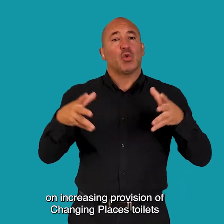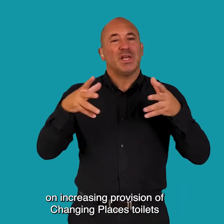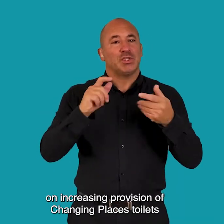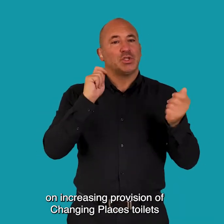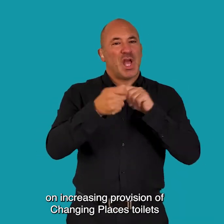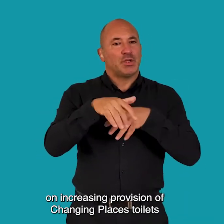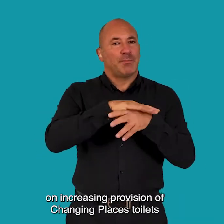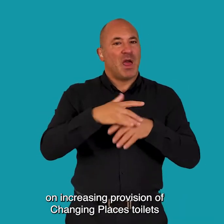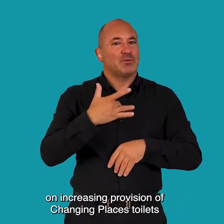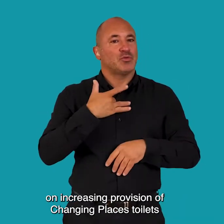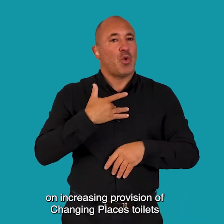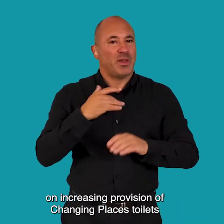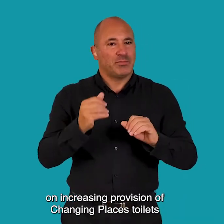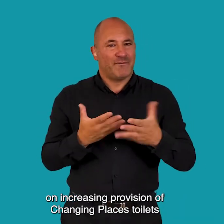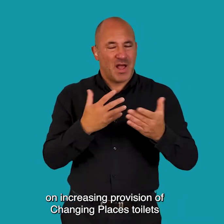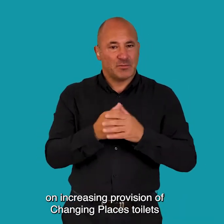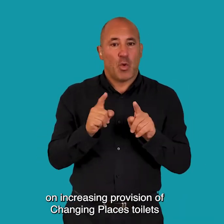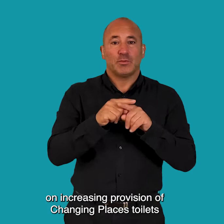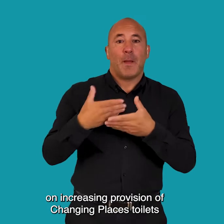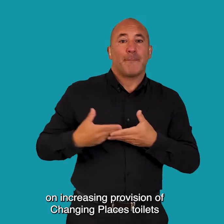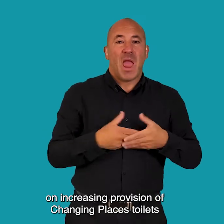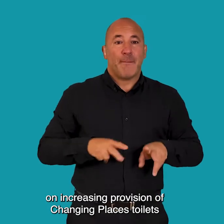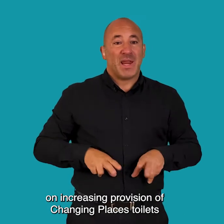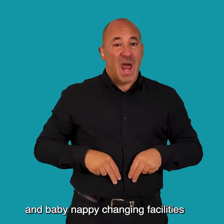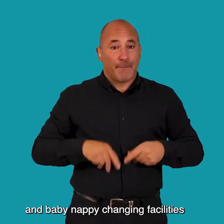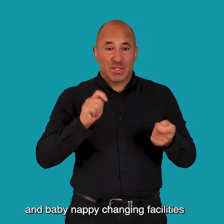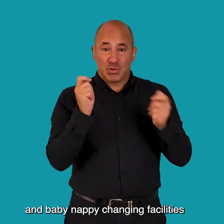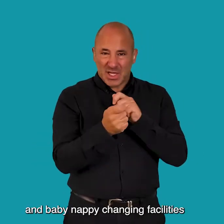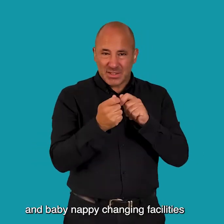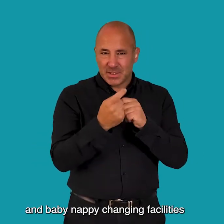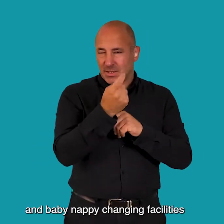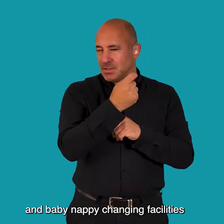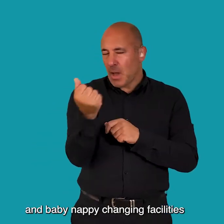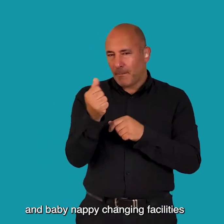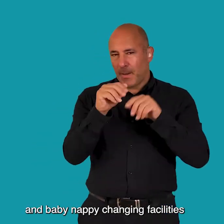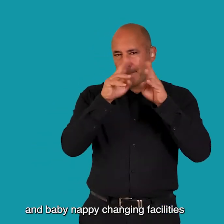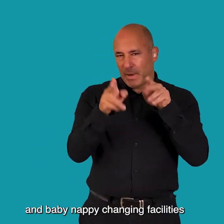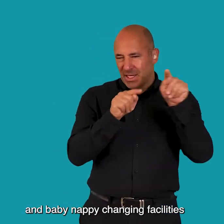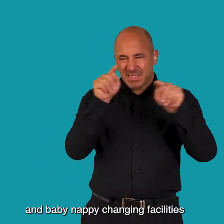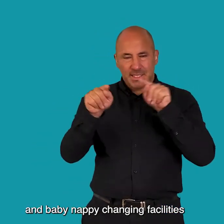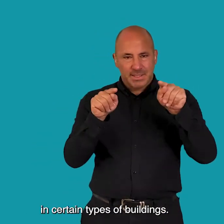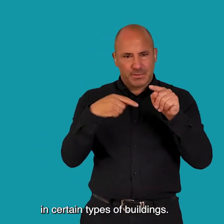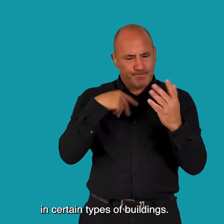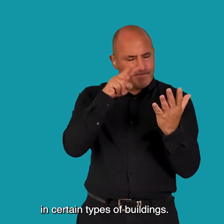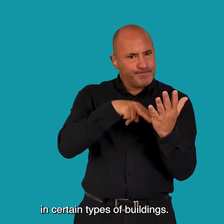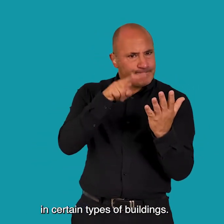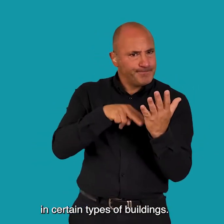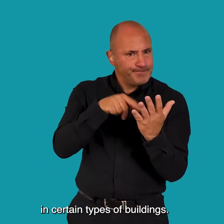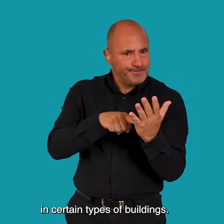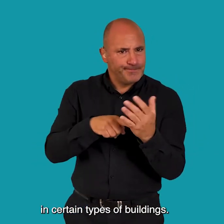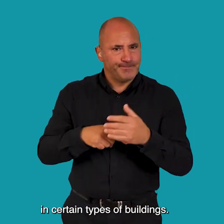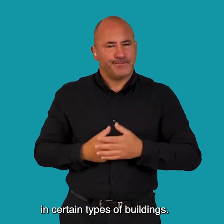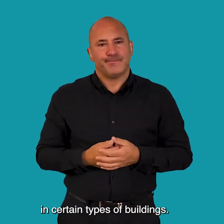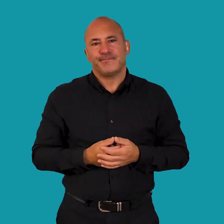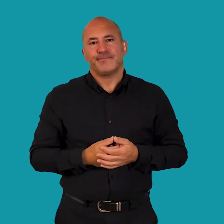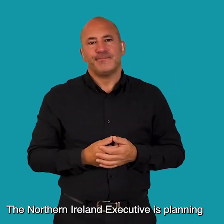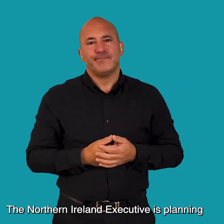increasing provision of Changing Places toilets and baby nappy changing facilities in certain types of buildings. The